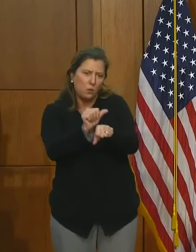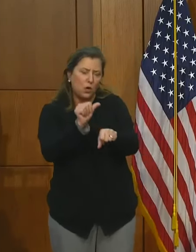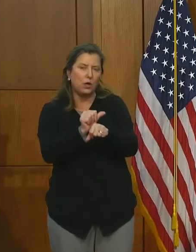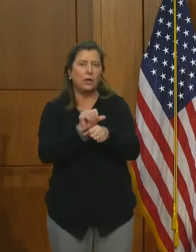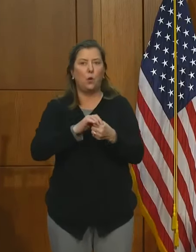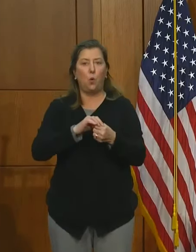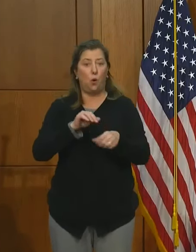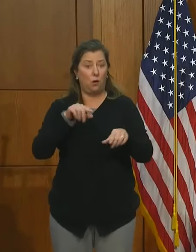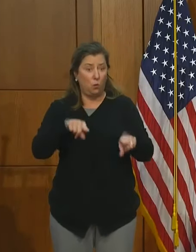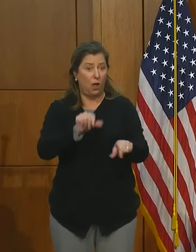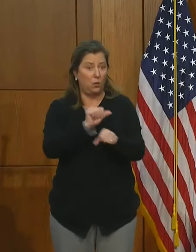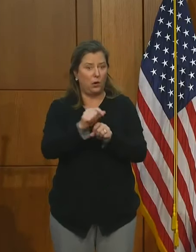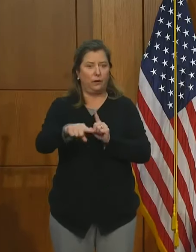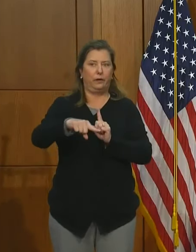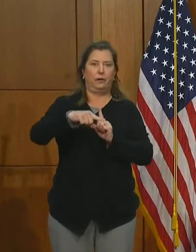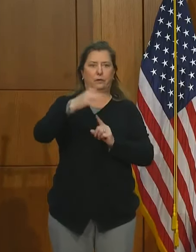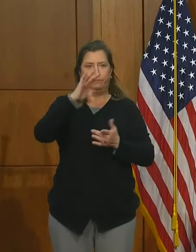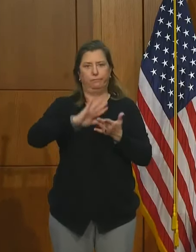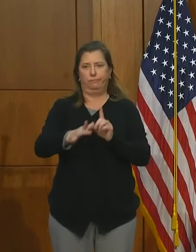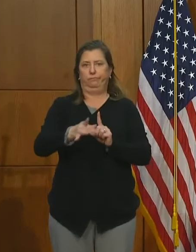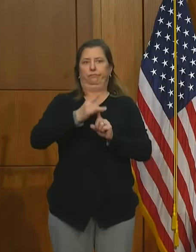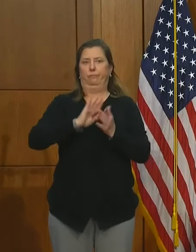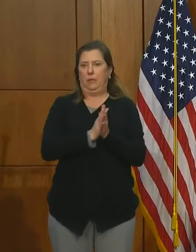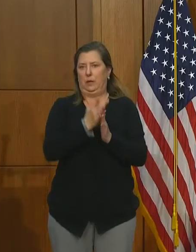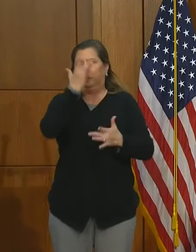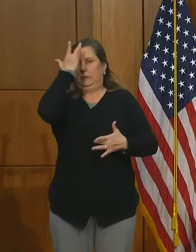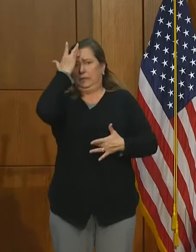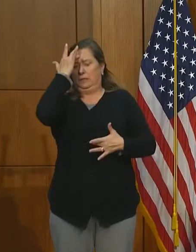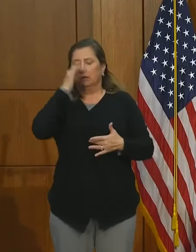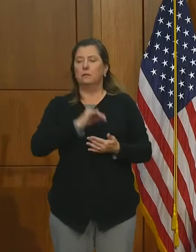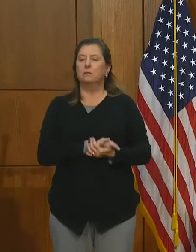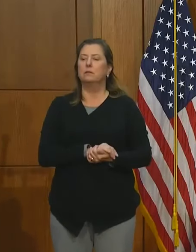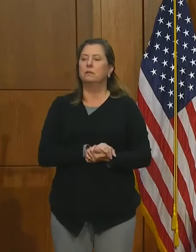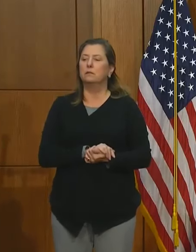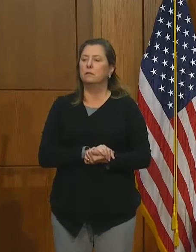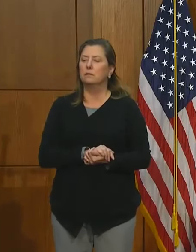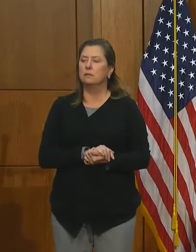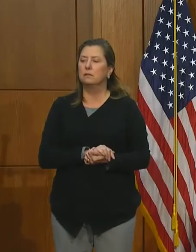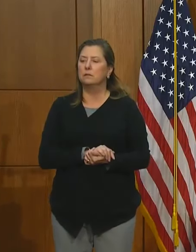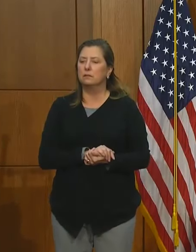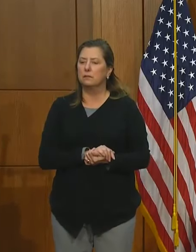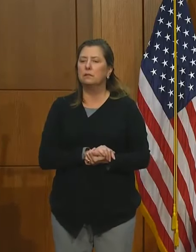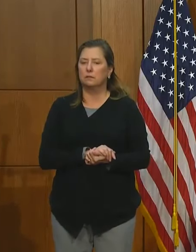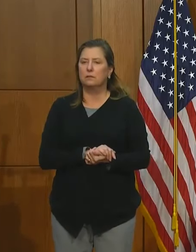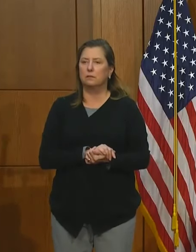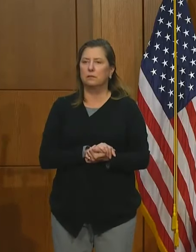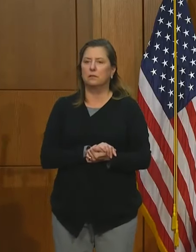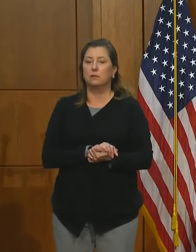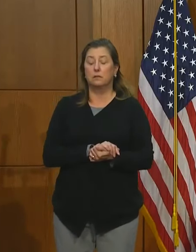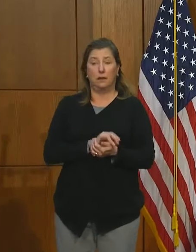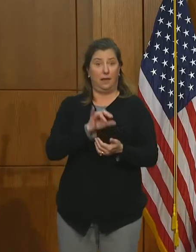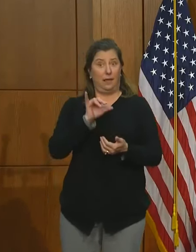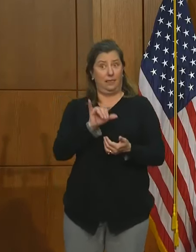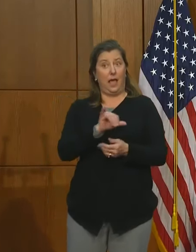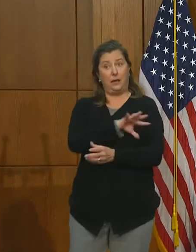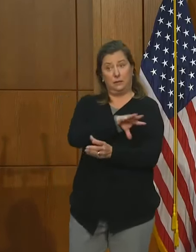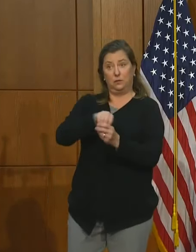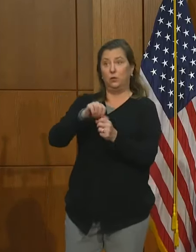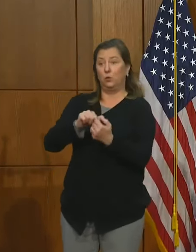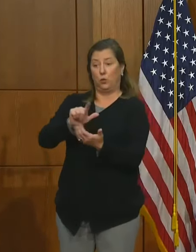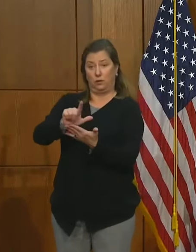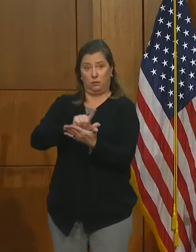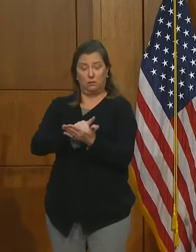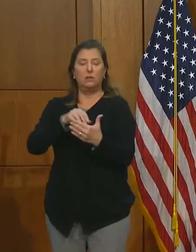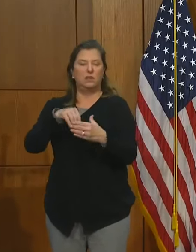job-related illness. And that presumption is something that is provided for in the Act and the Code